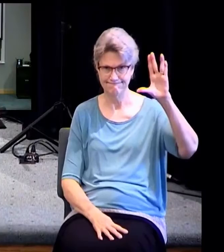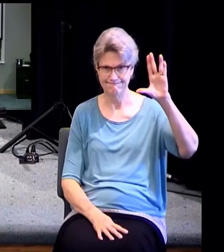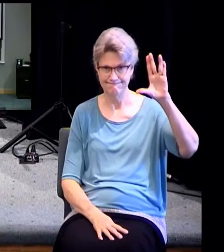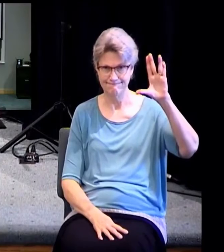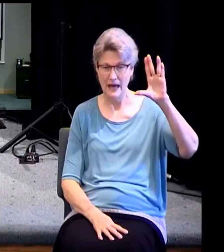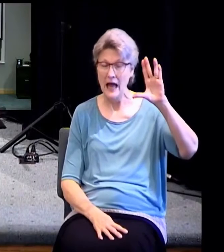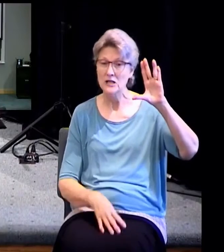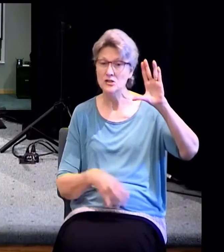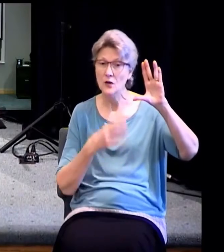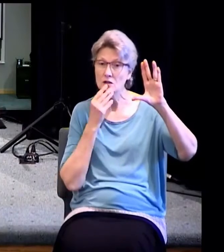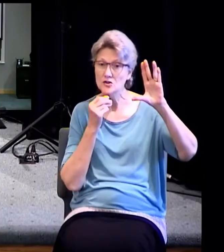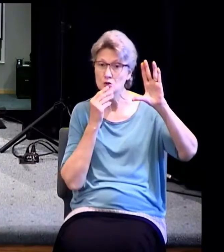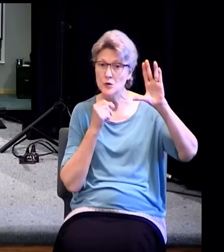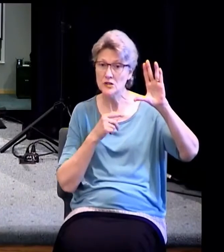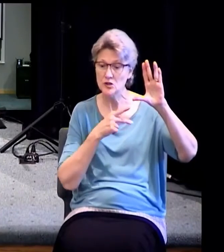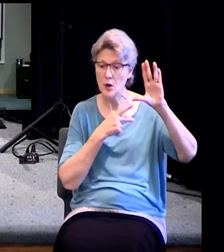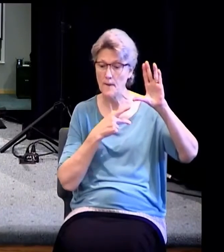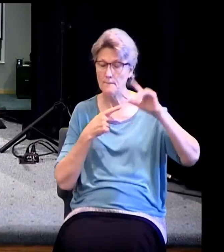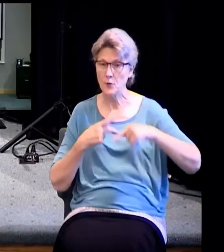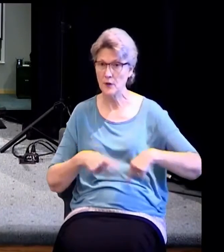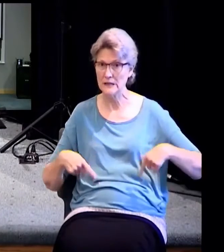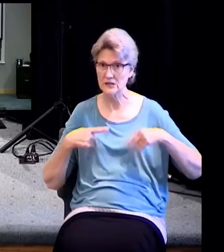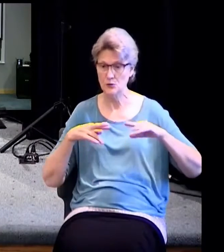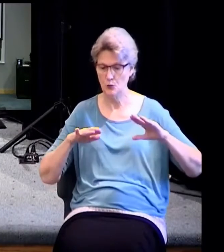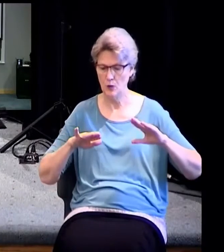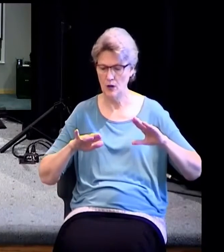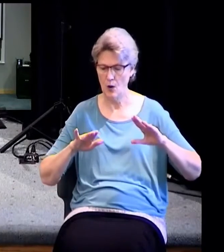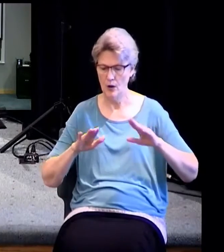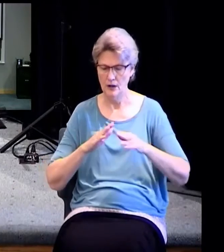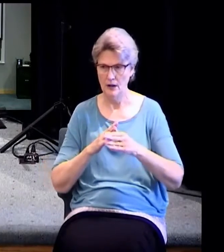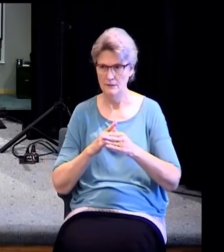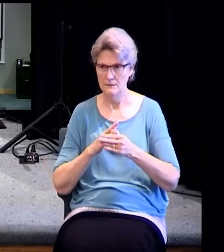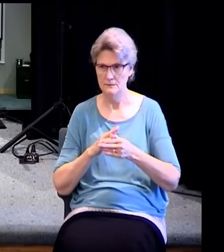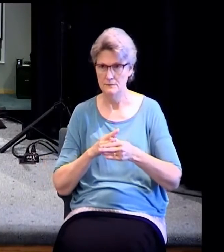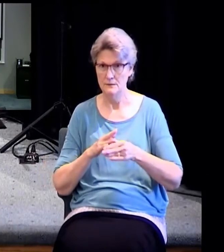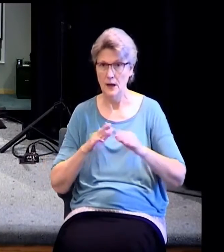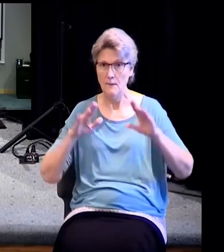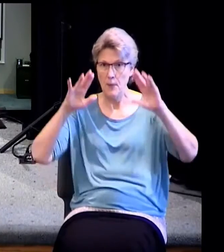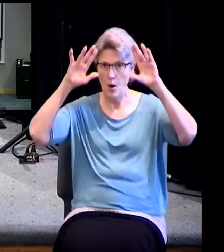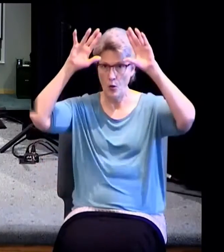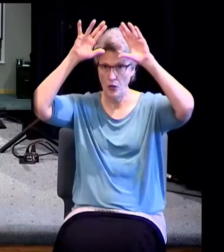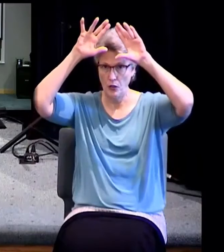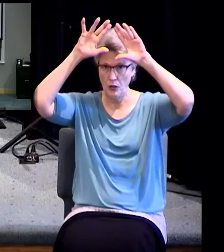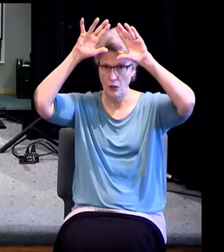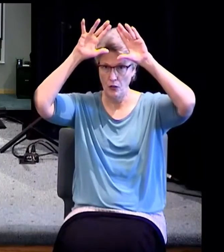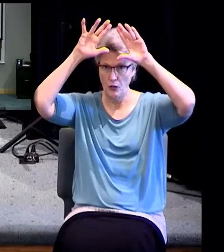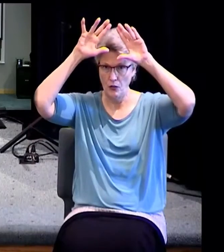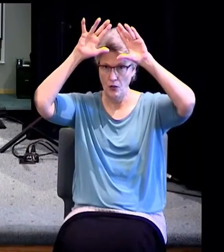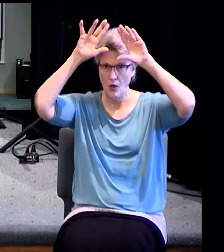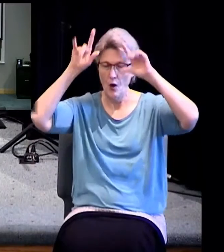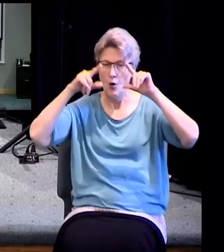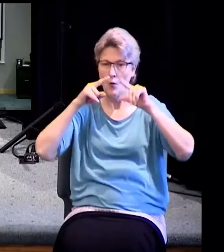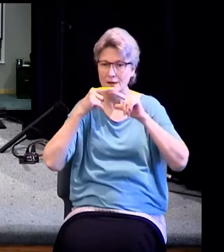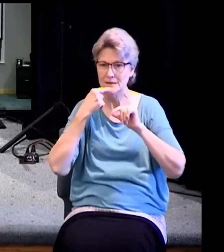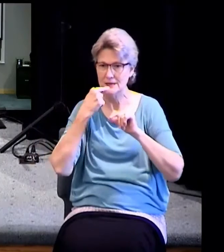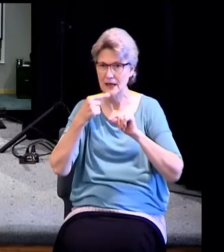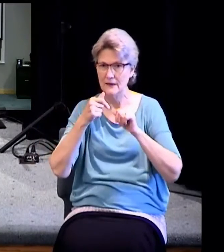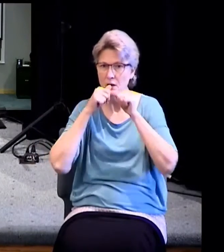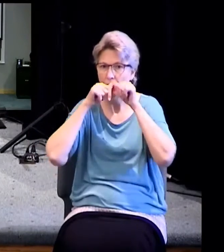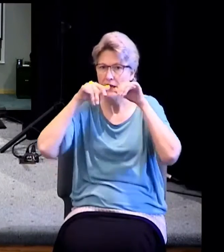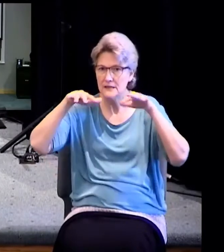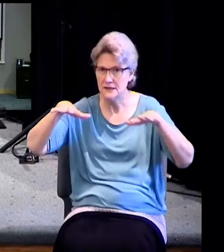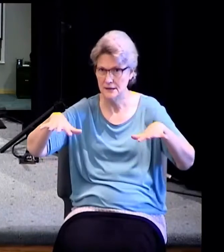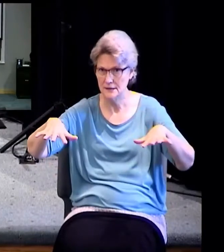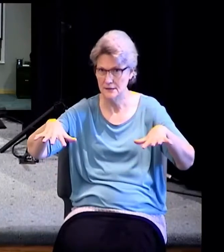So him using that, he didn't want to give it all away, but he knew exactly what he was doing when